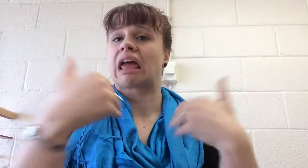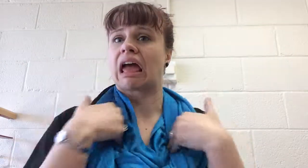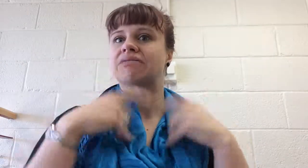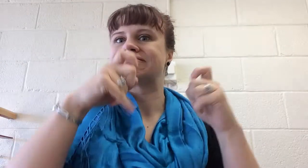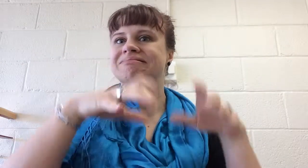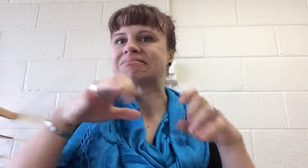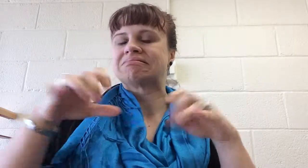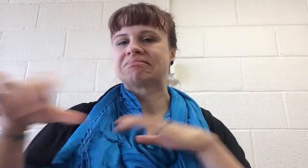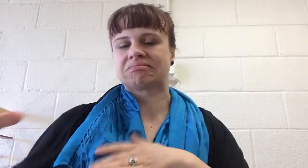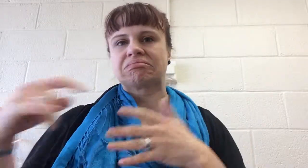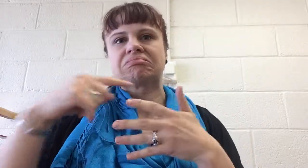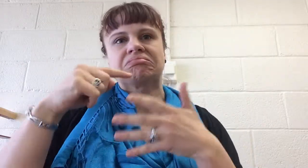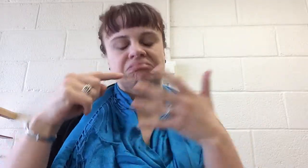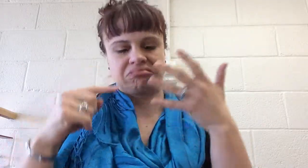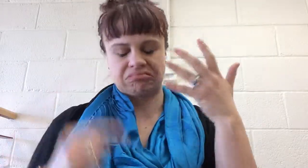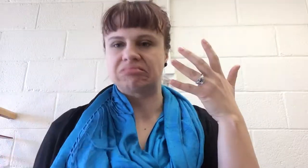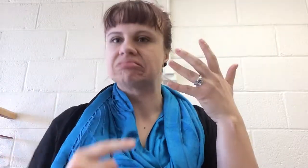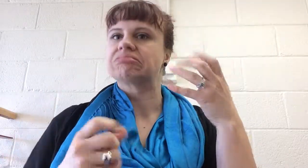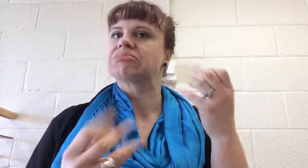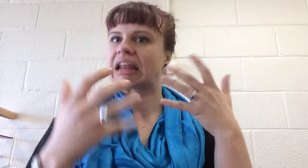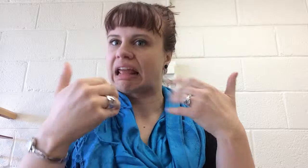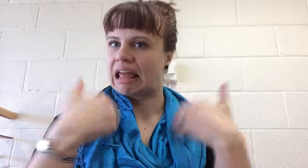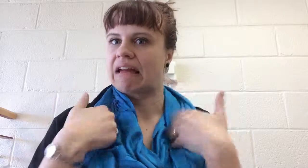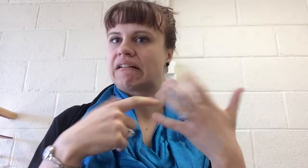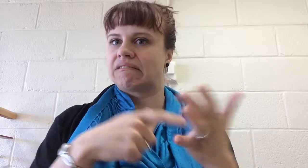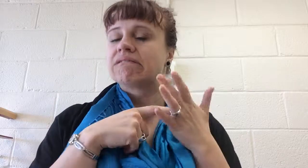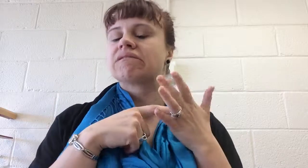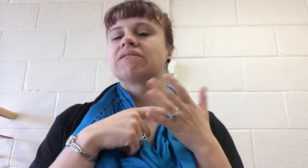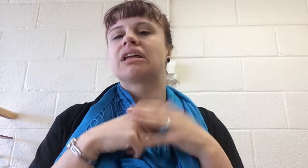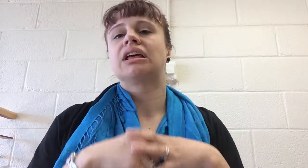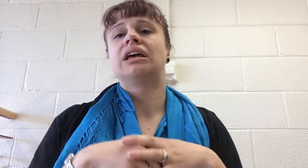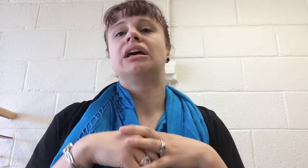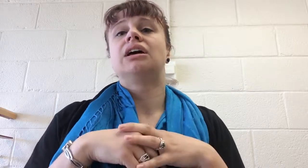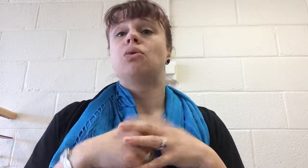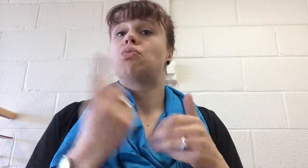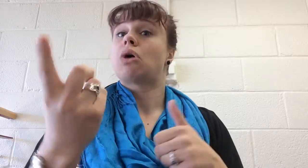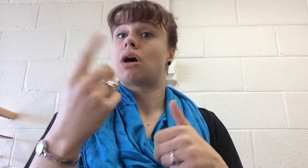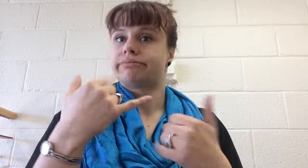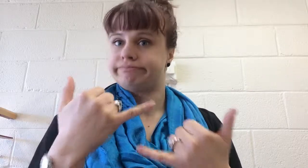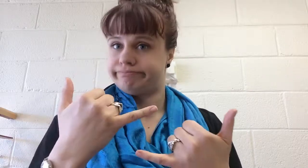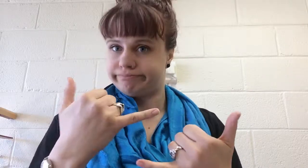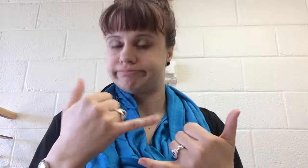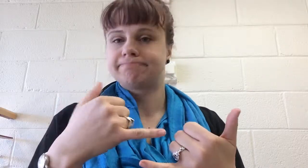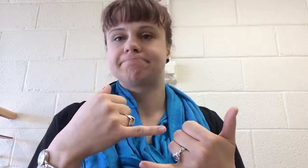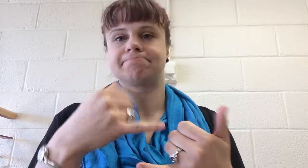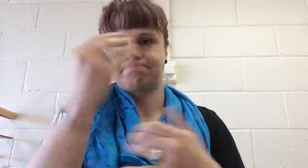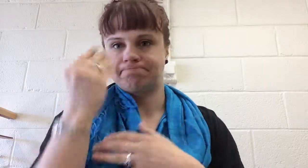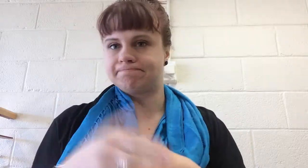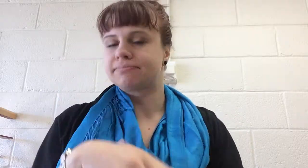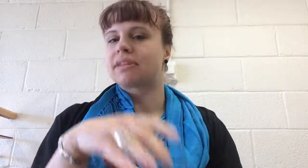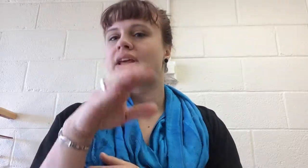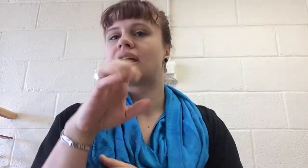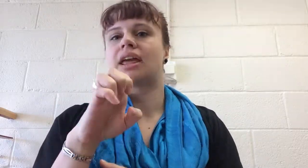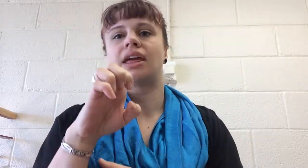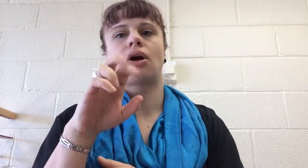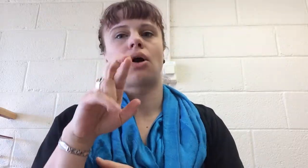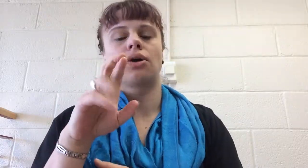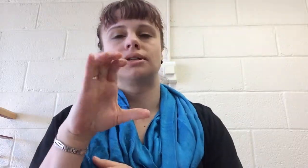I'll talk about today. The ERCP is a procedure that allows the surgeon to insert a stent, which is a plastic, sometimes